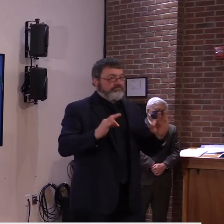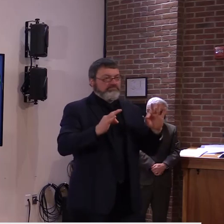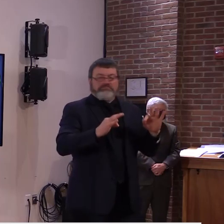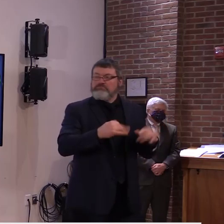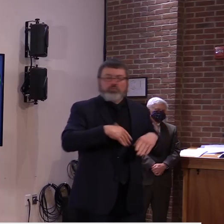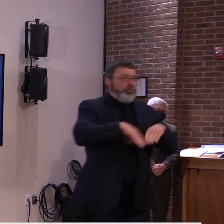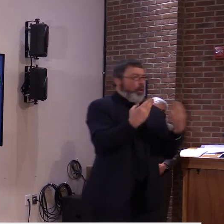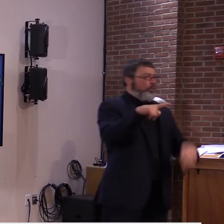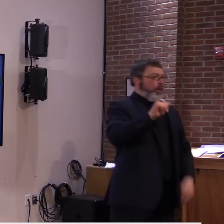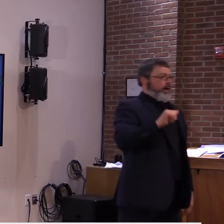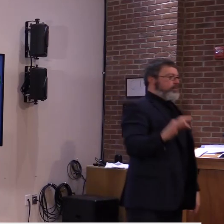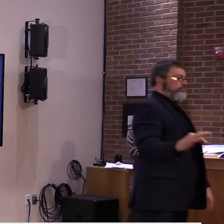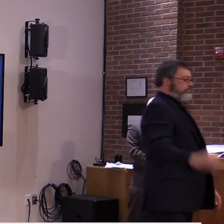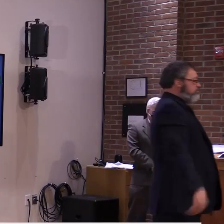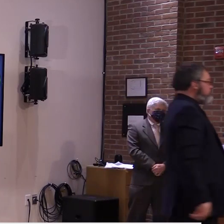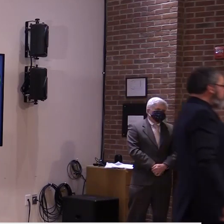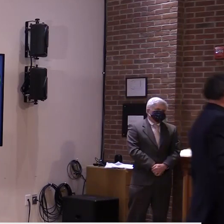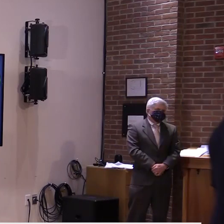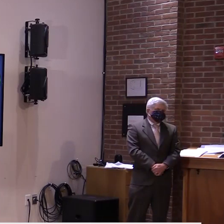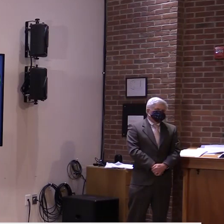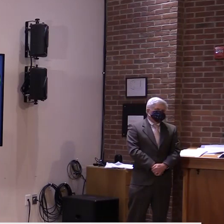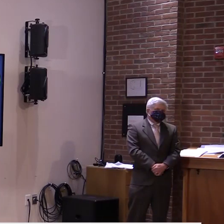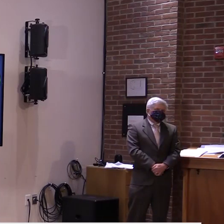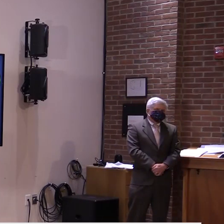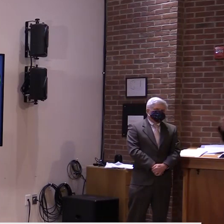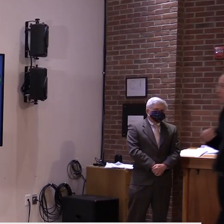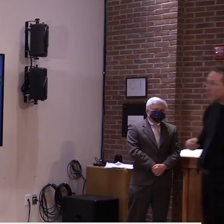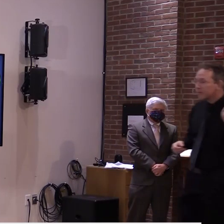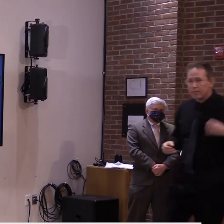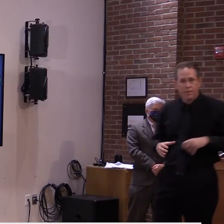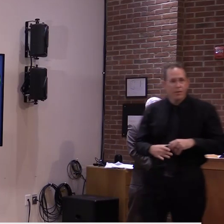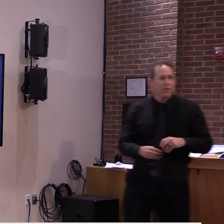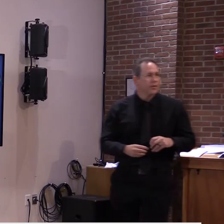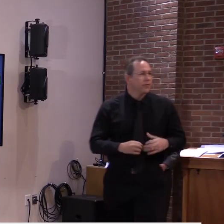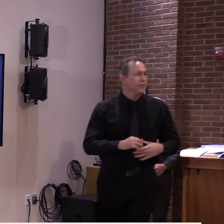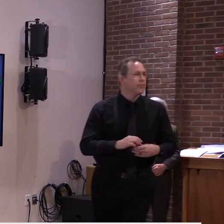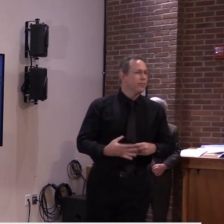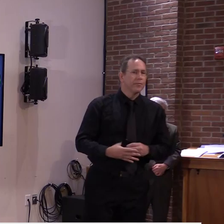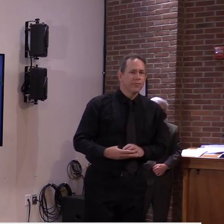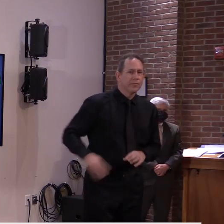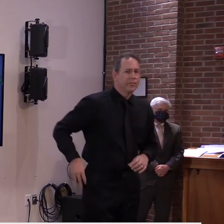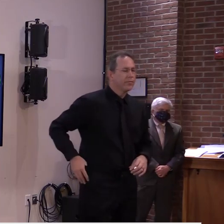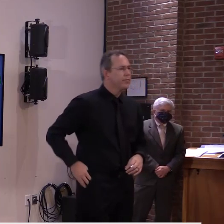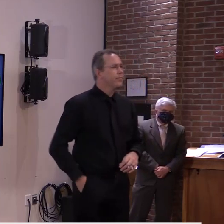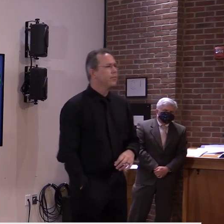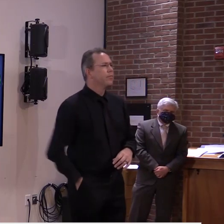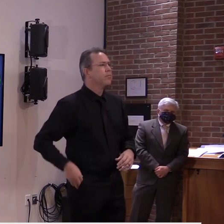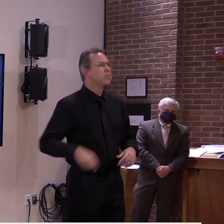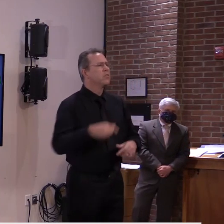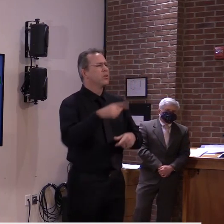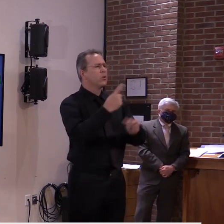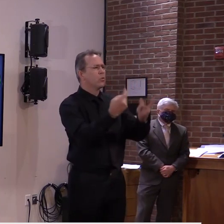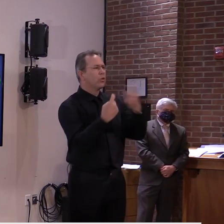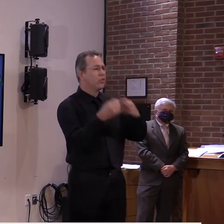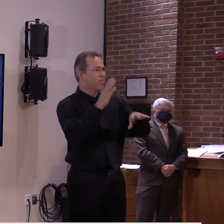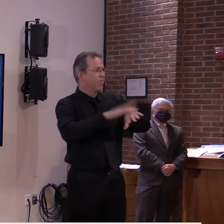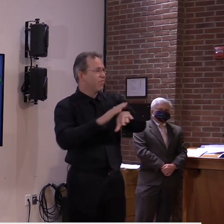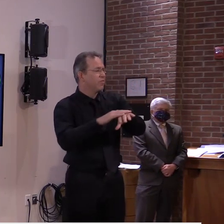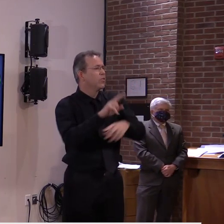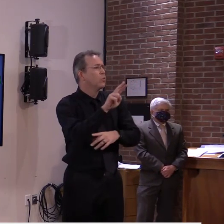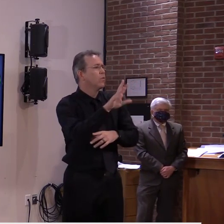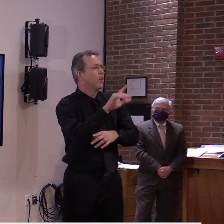Thank you, Dr. Levine. We'll now open it up to questions. Just a reminder for everyone, we have 25 people in the queue. It's 1:50 now,